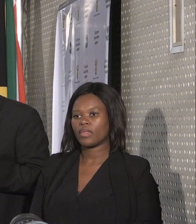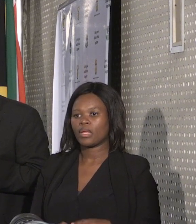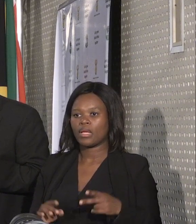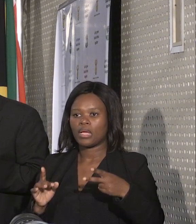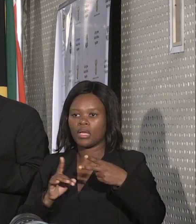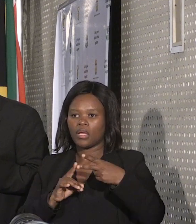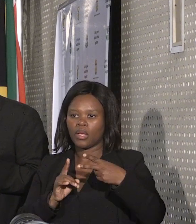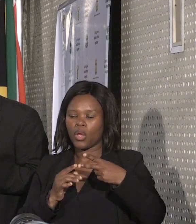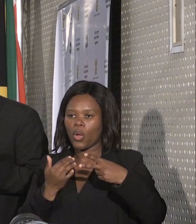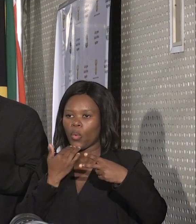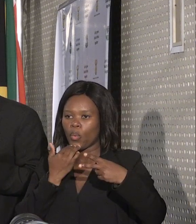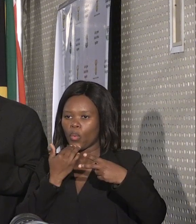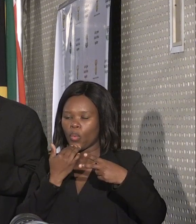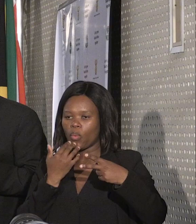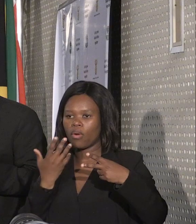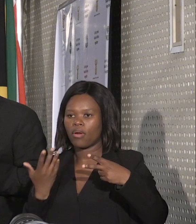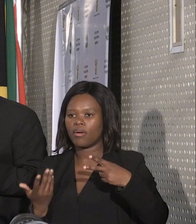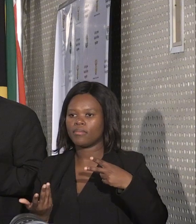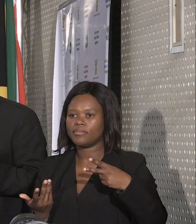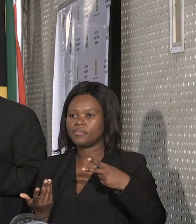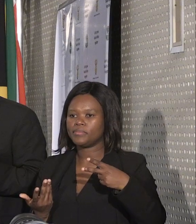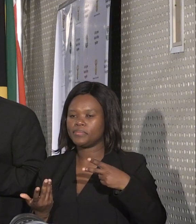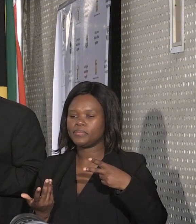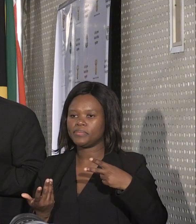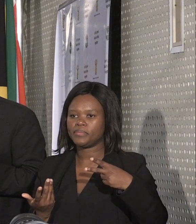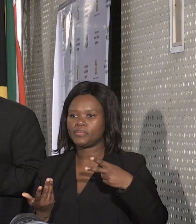other one is,